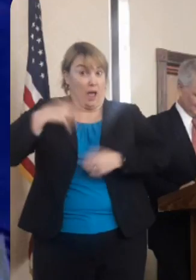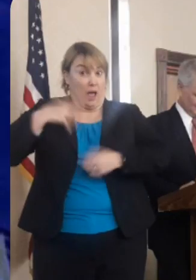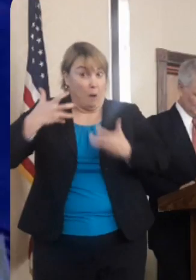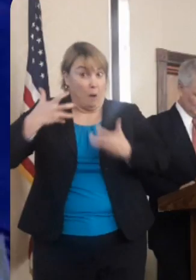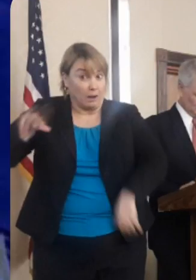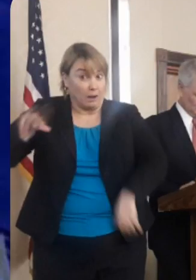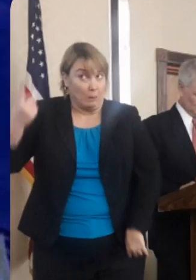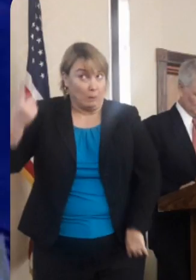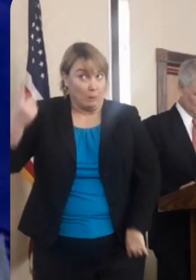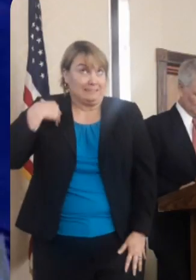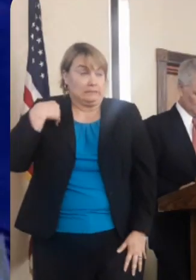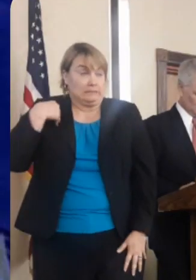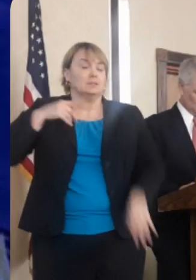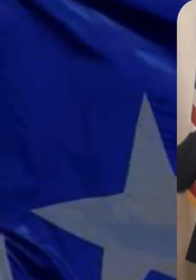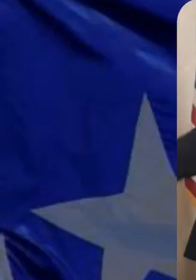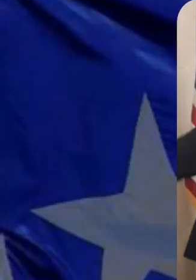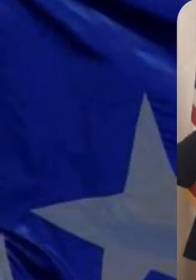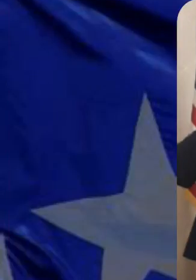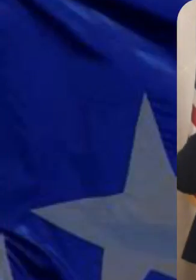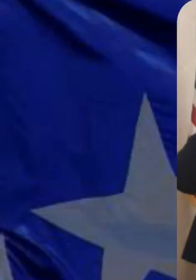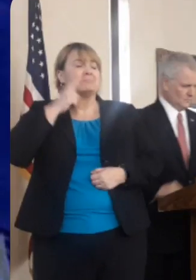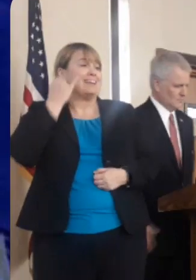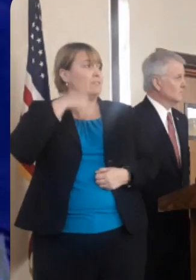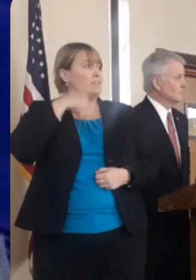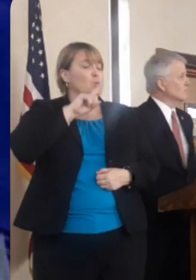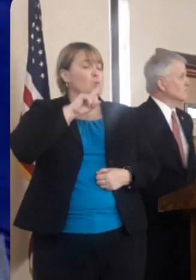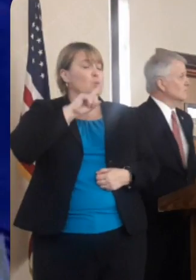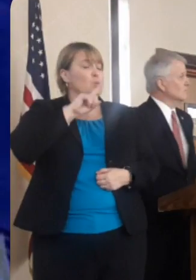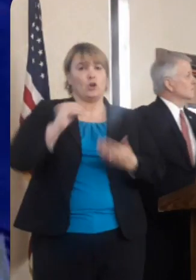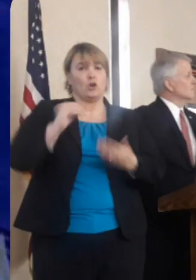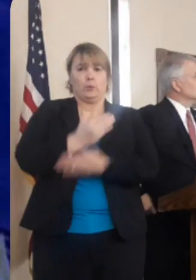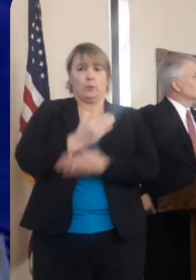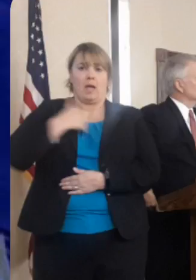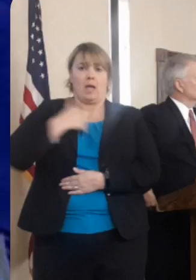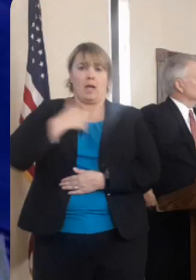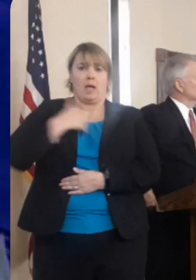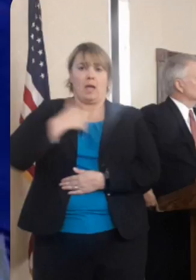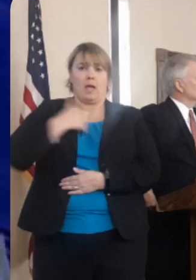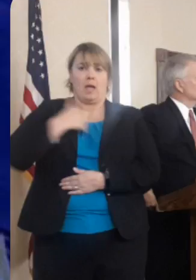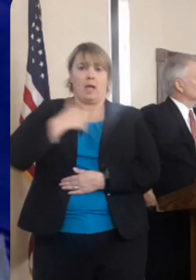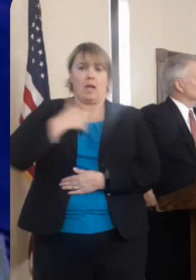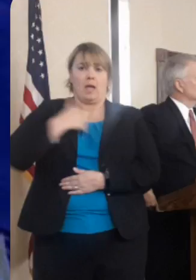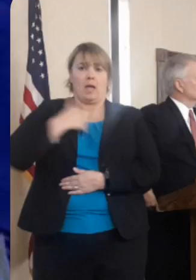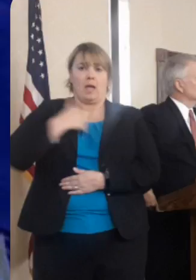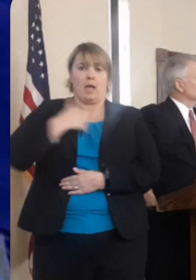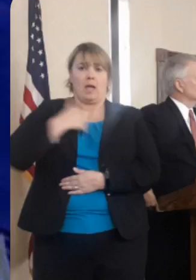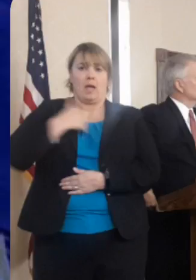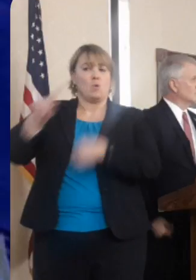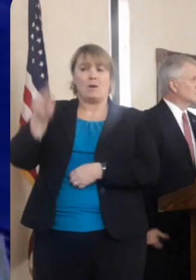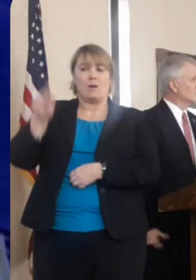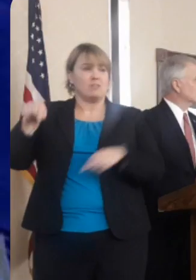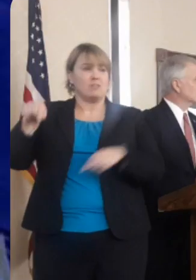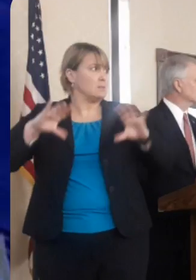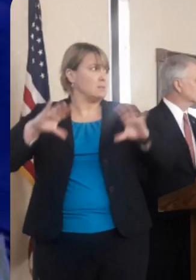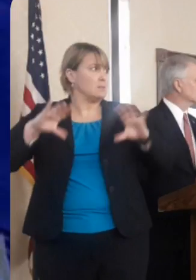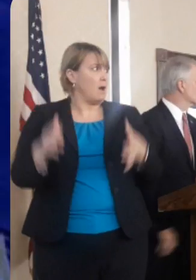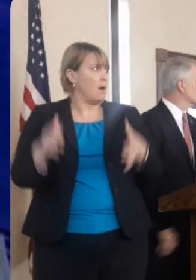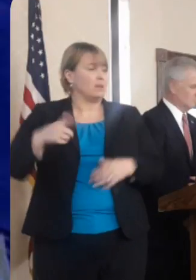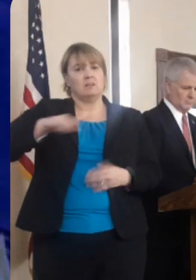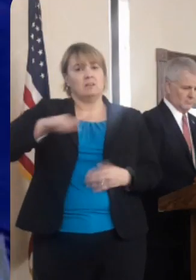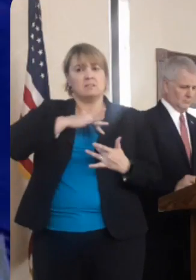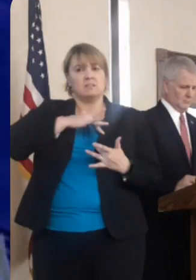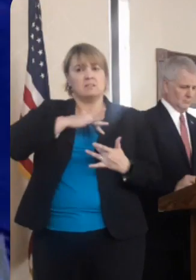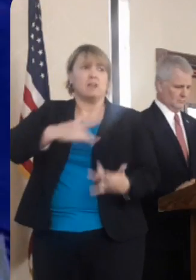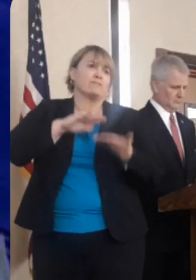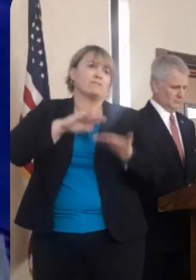that, you know, if you lose on an issue in this body, it's mostly a pretty forgiving body. You just got to go on to the next issue.